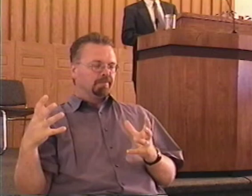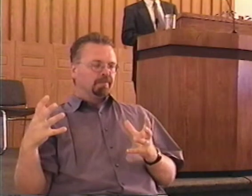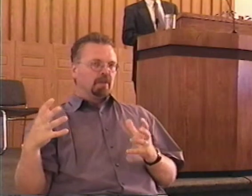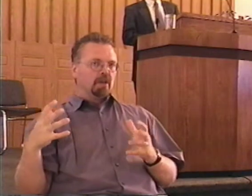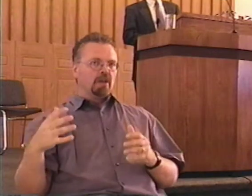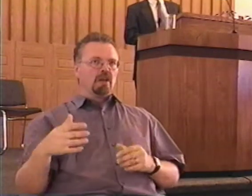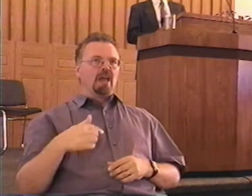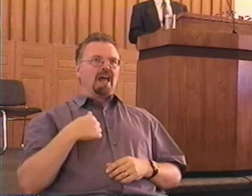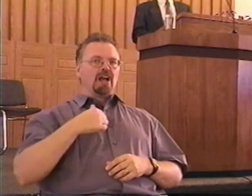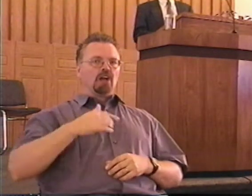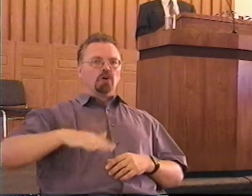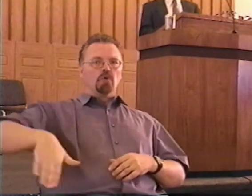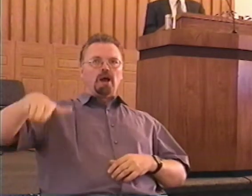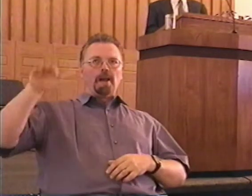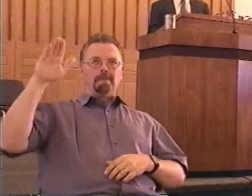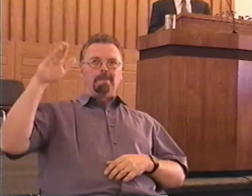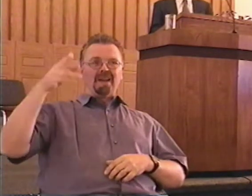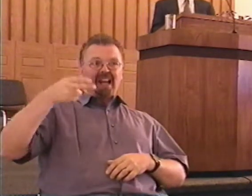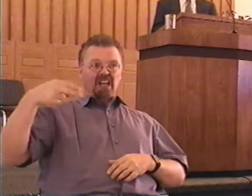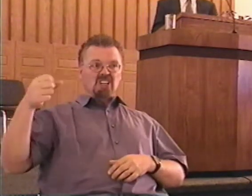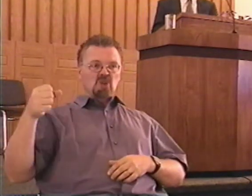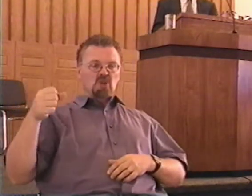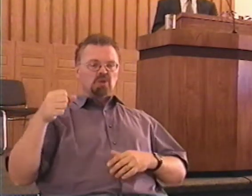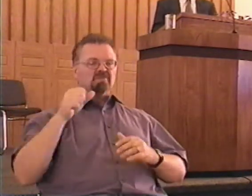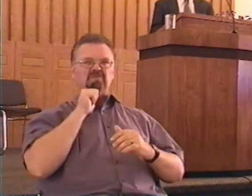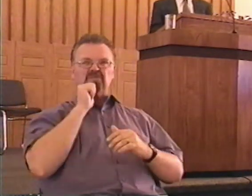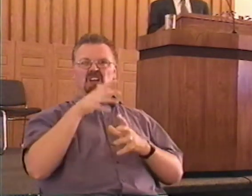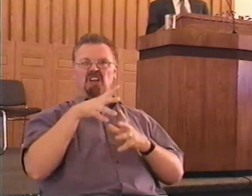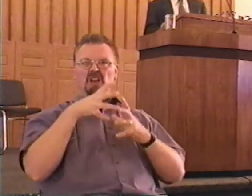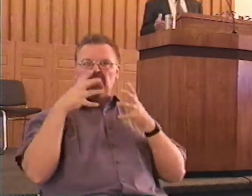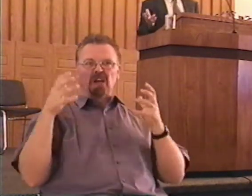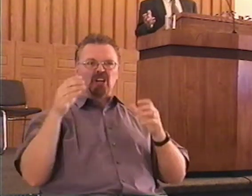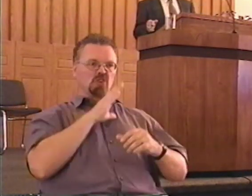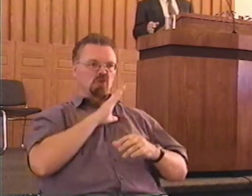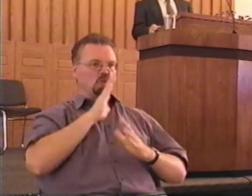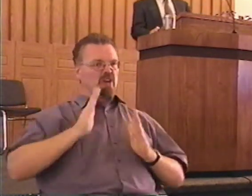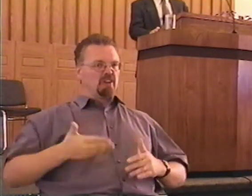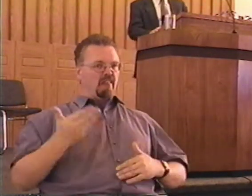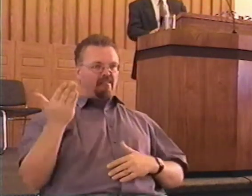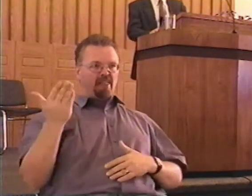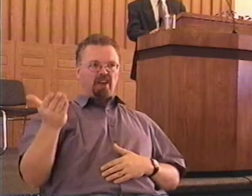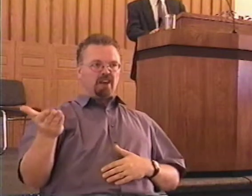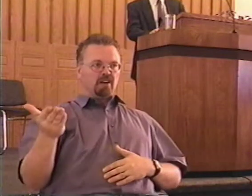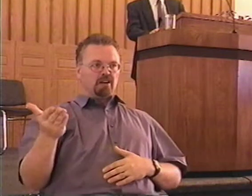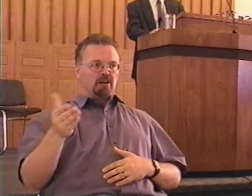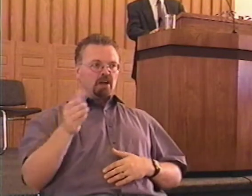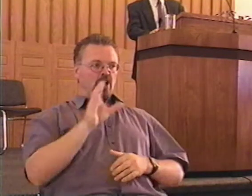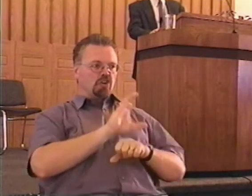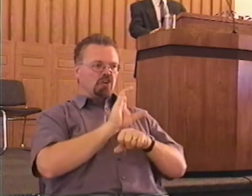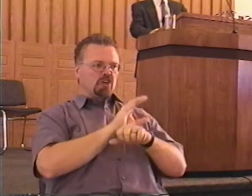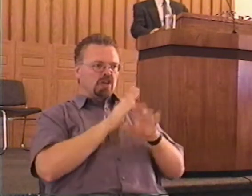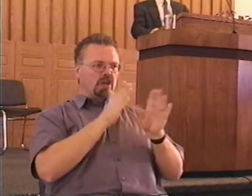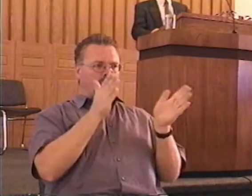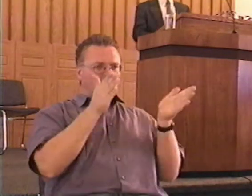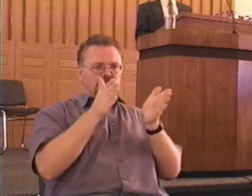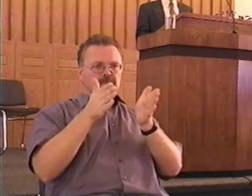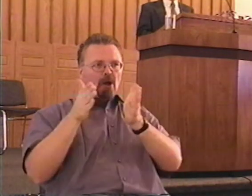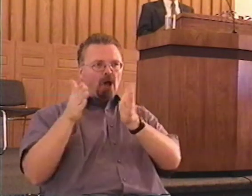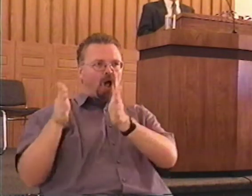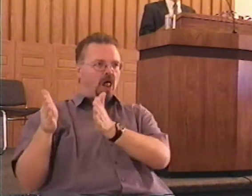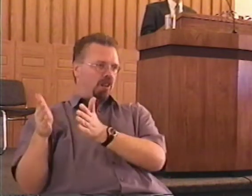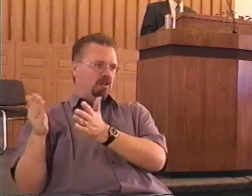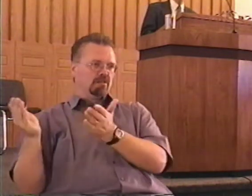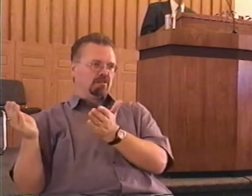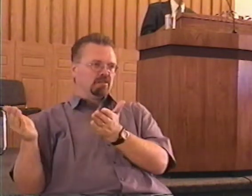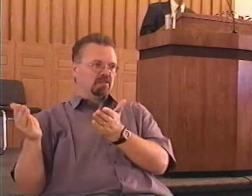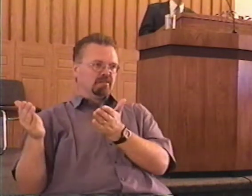my high school, it was very rare to find a Christian. The churches are very small,